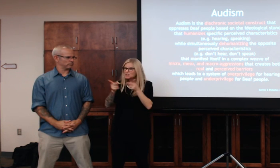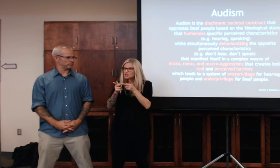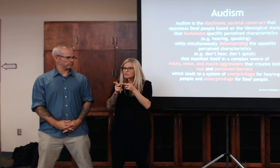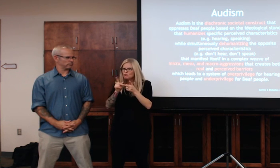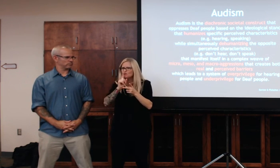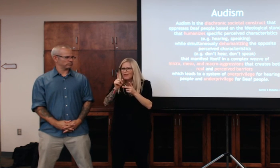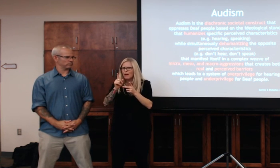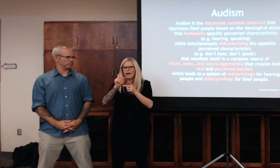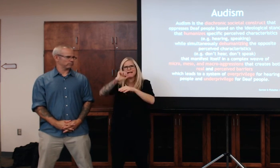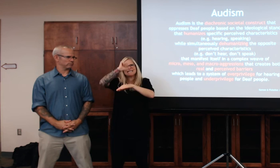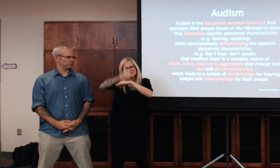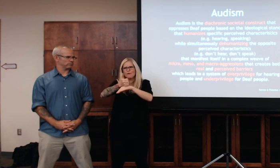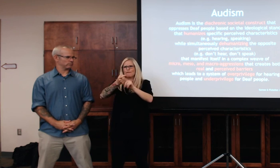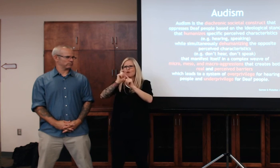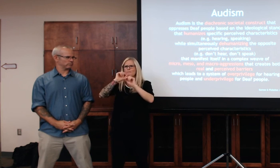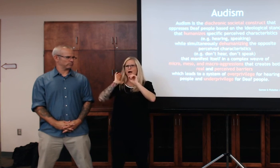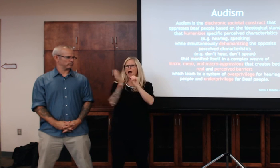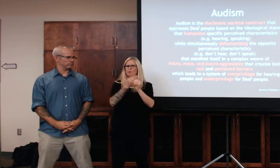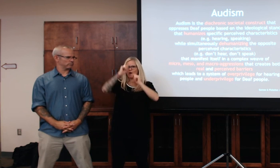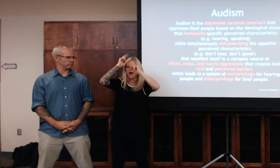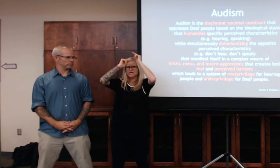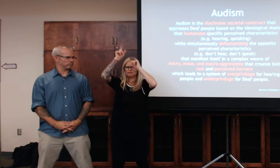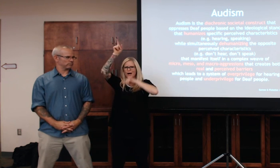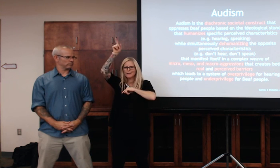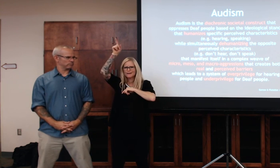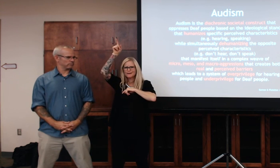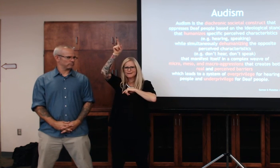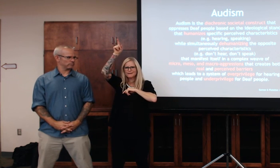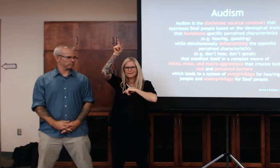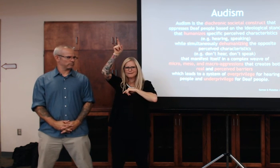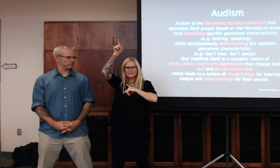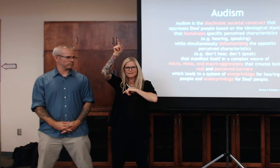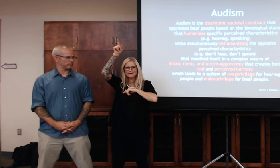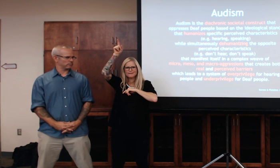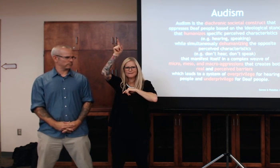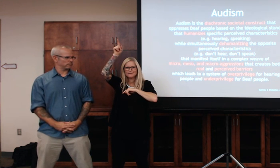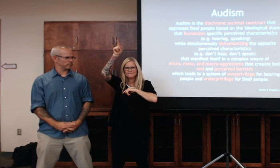That particular position is established from our societal construct.